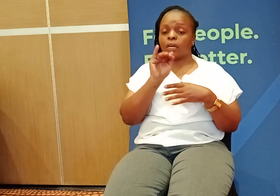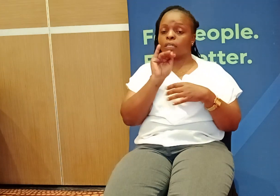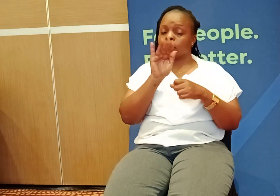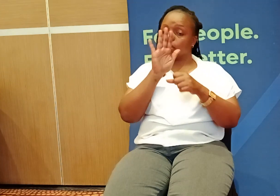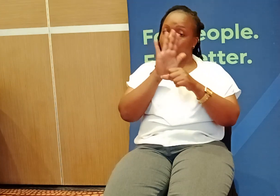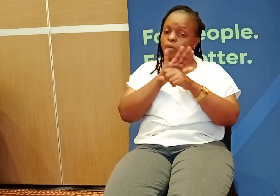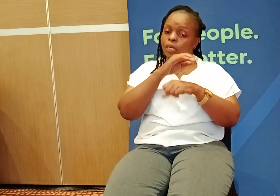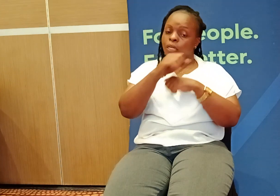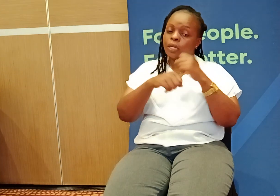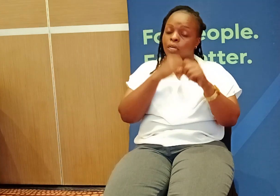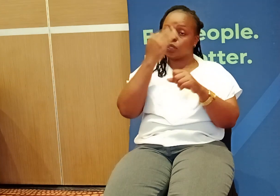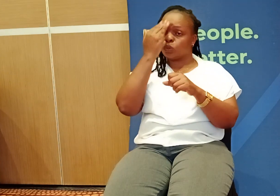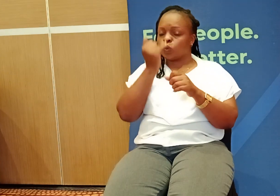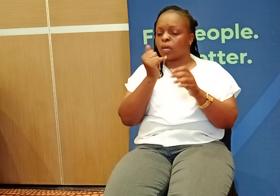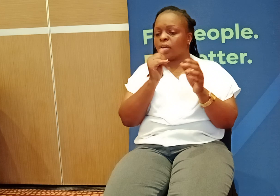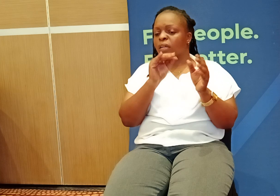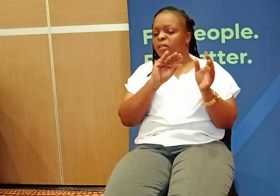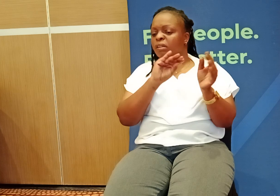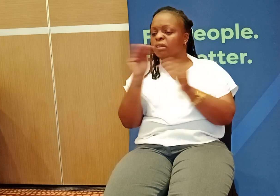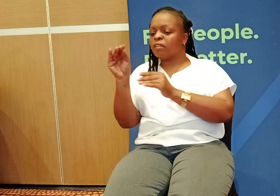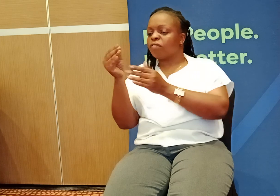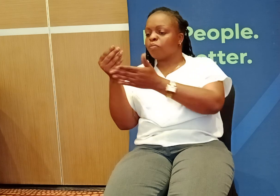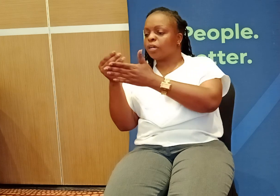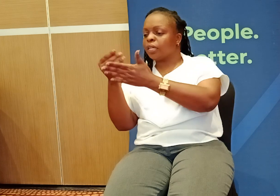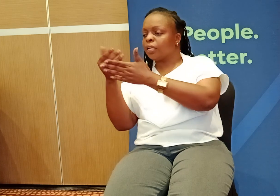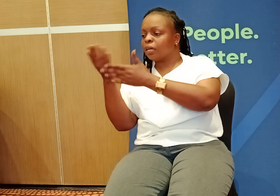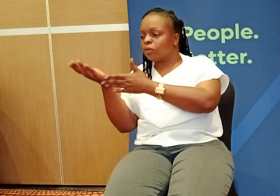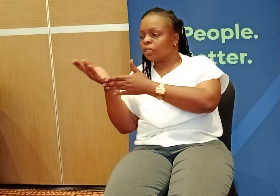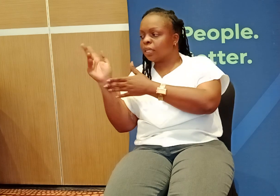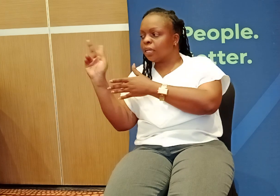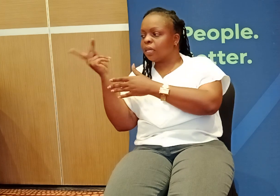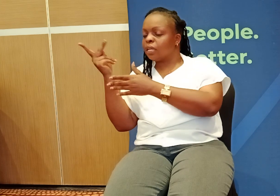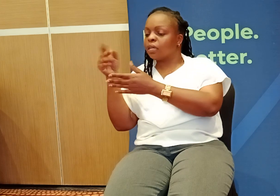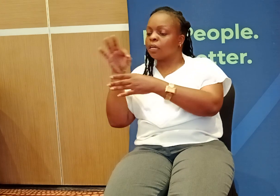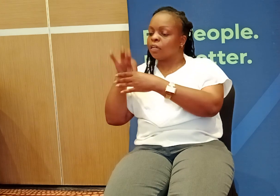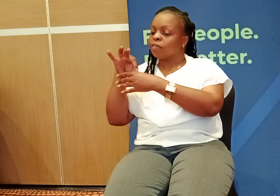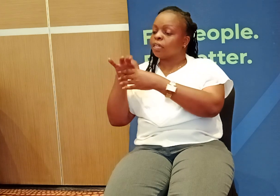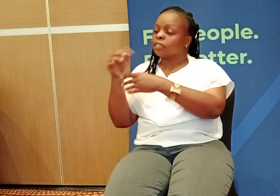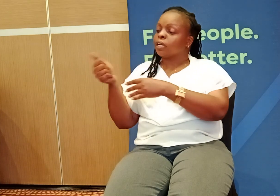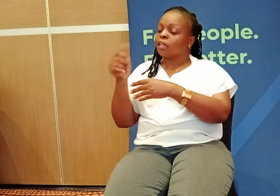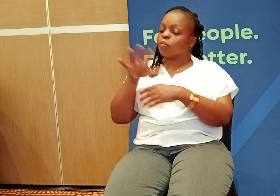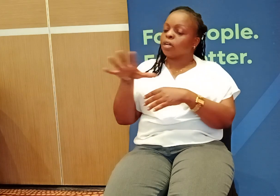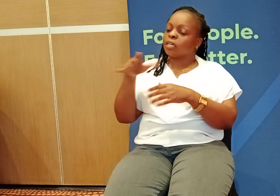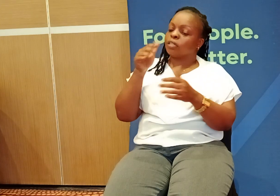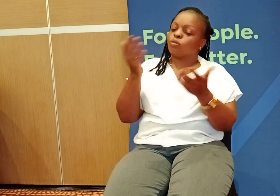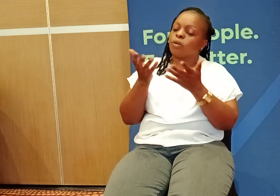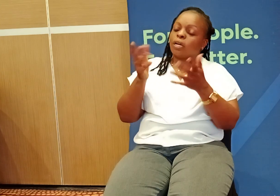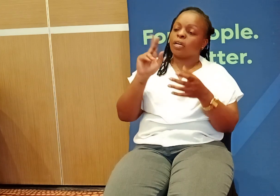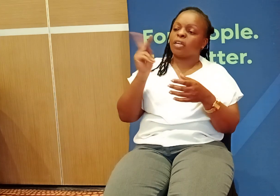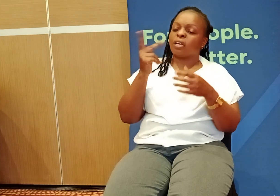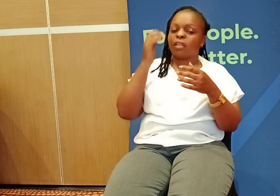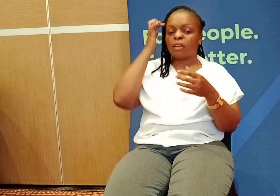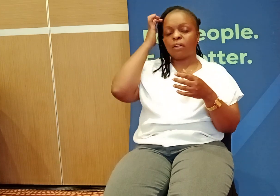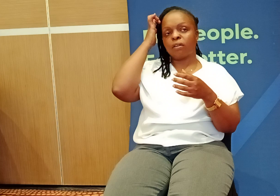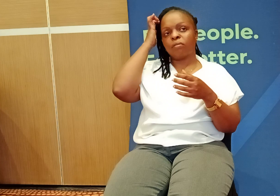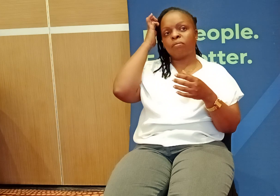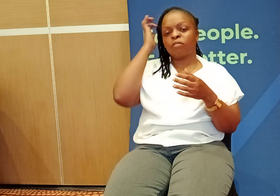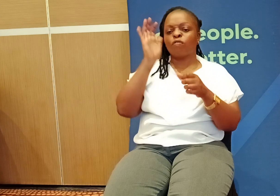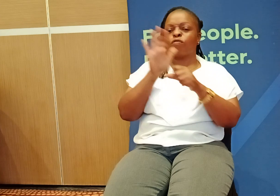take money out of Kenya and go invest in other markets where Kenya is not really fully mature?